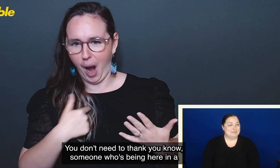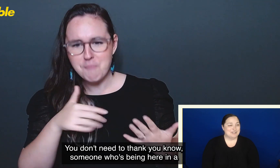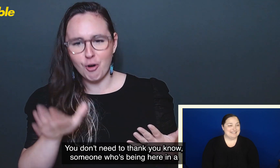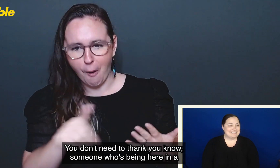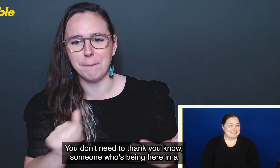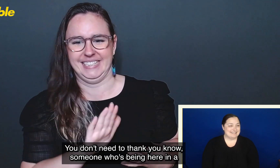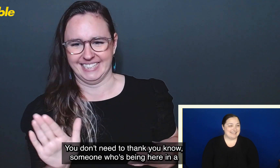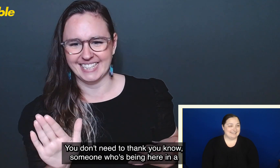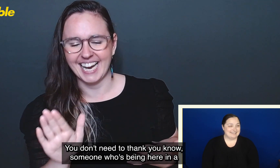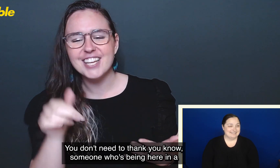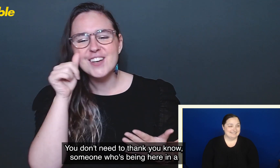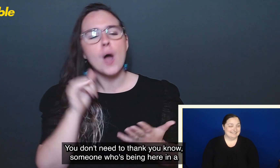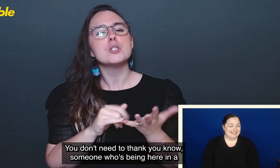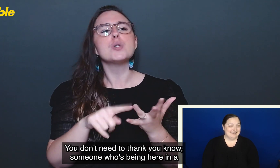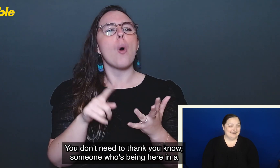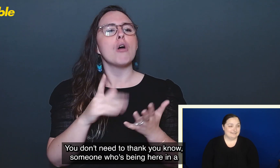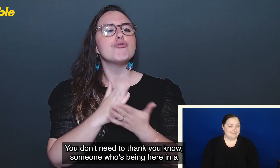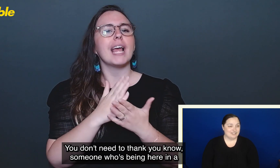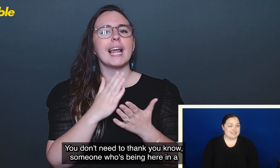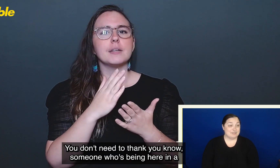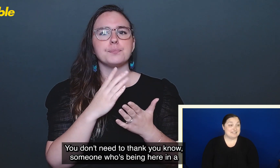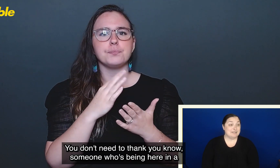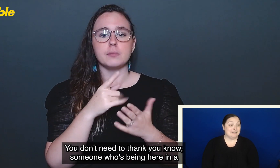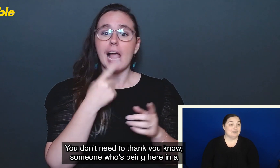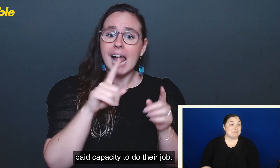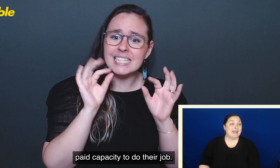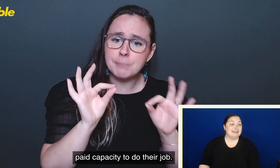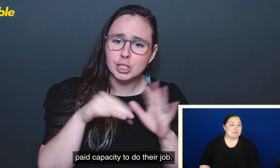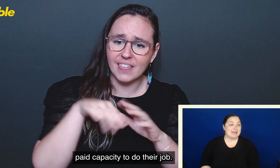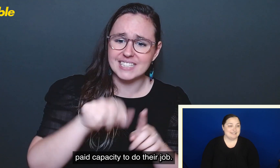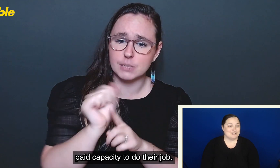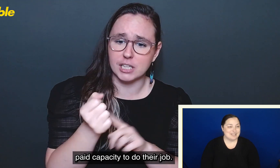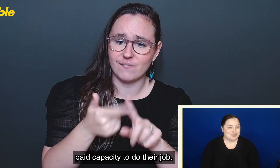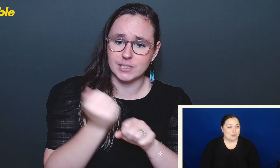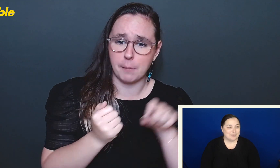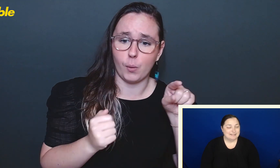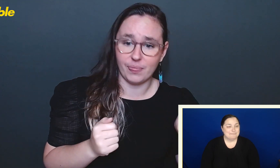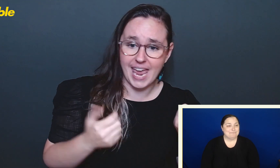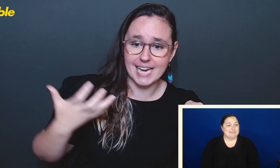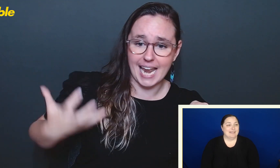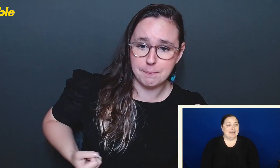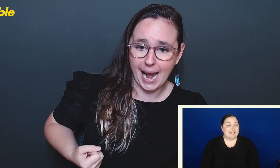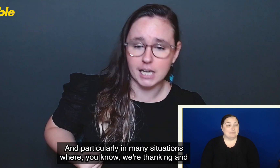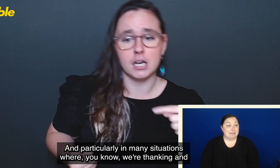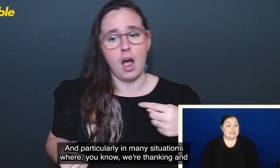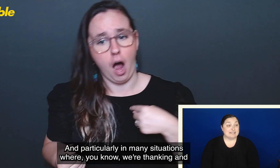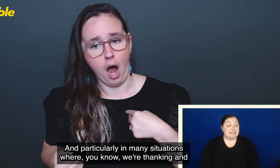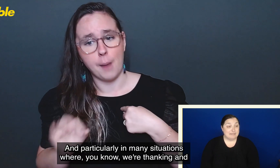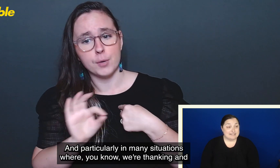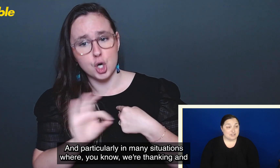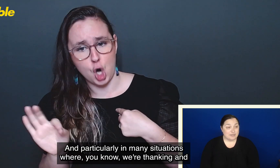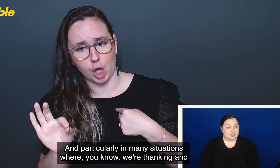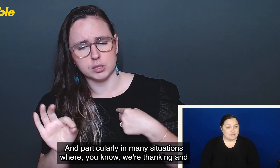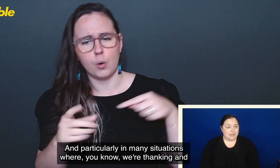You don't need to thank, someone who's being here in a paid capacity to do their job. And particularly